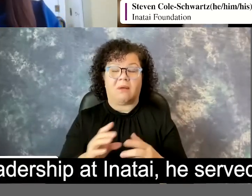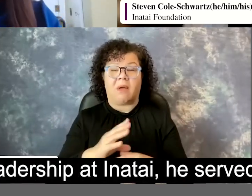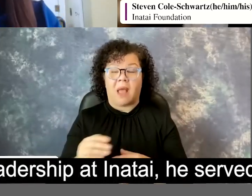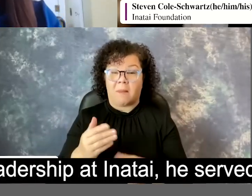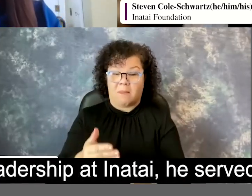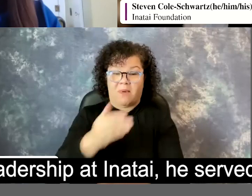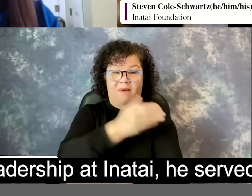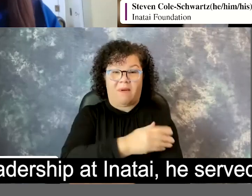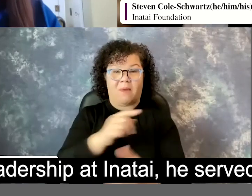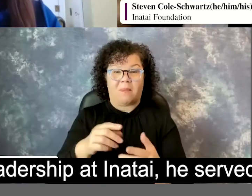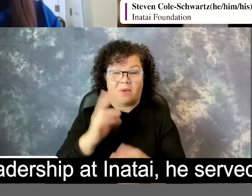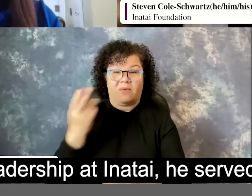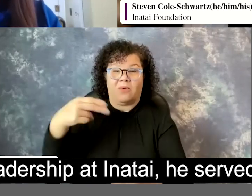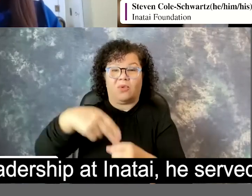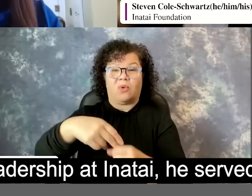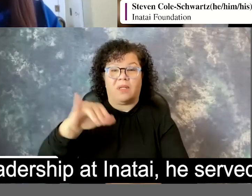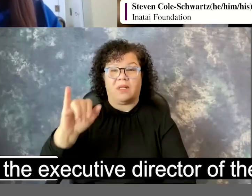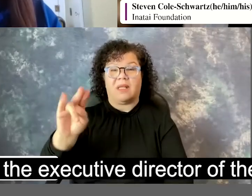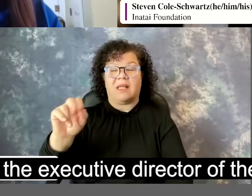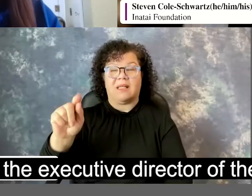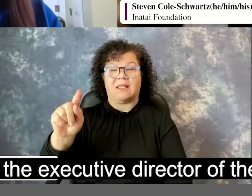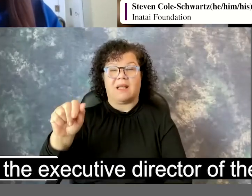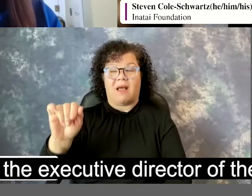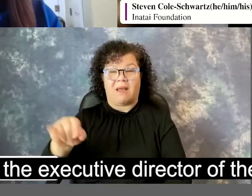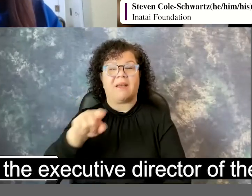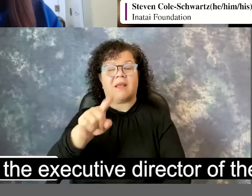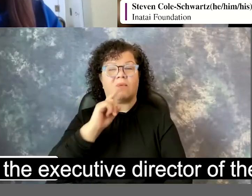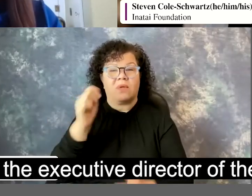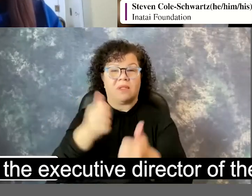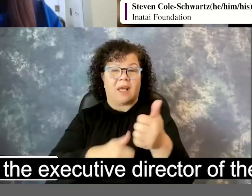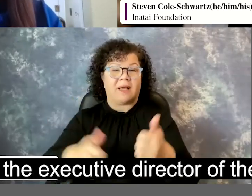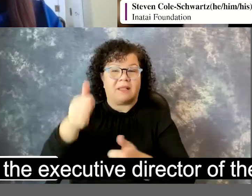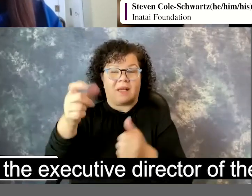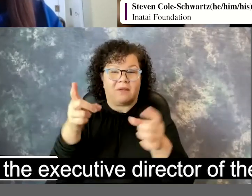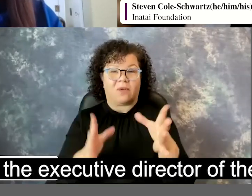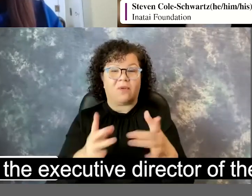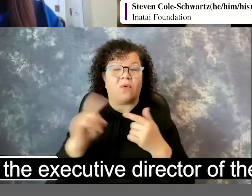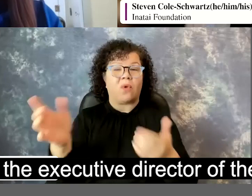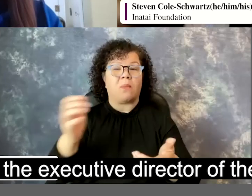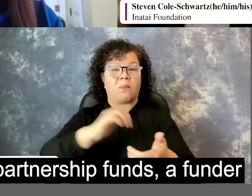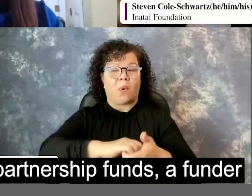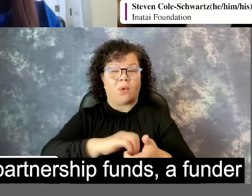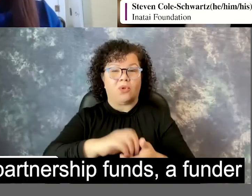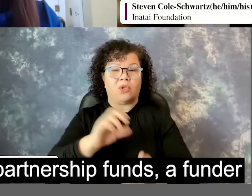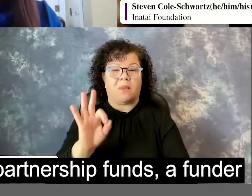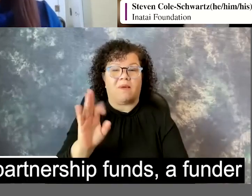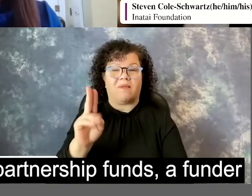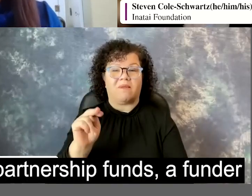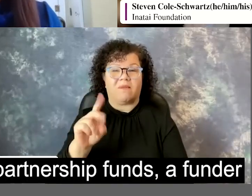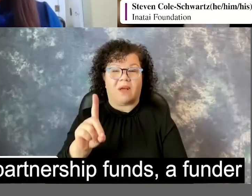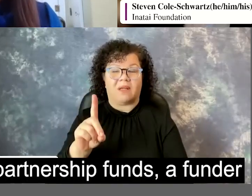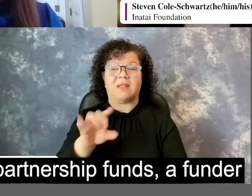at Inatai, he served as the executive director of the Partnership Funds, a